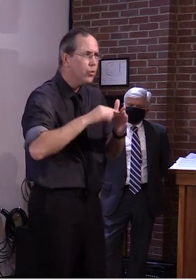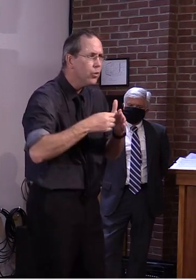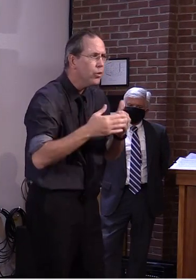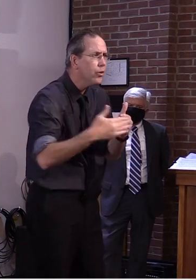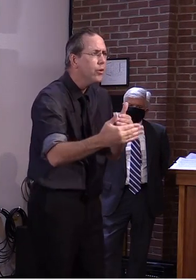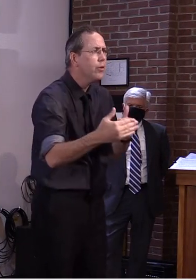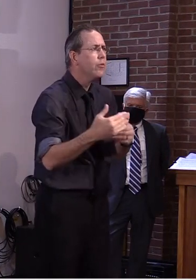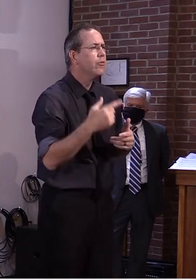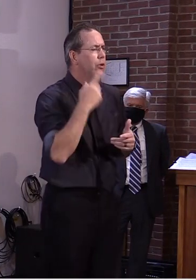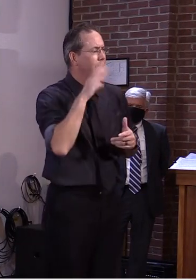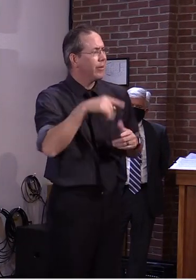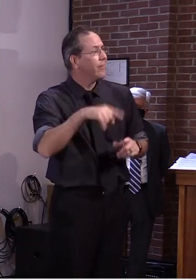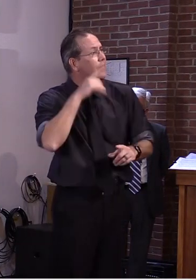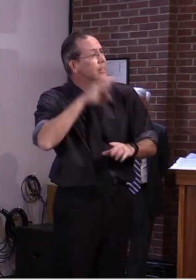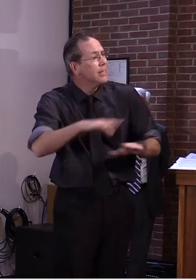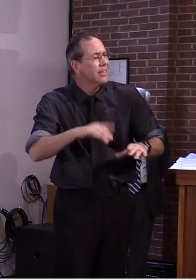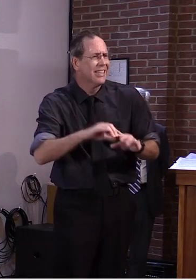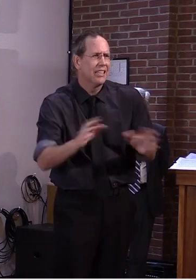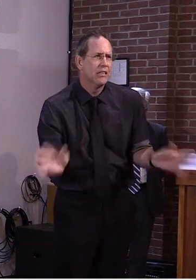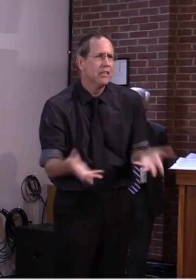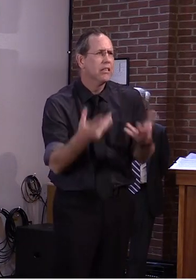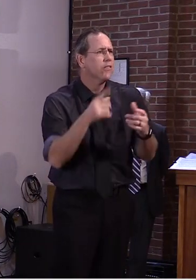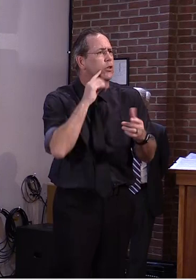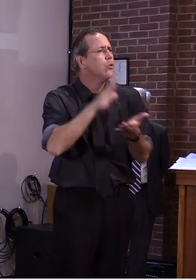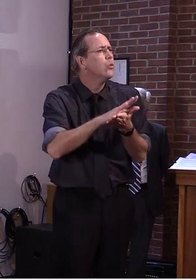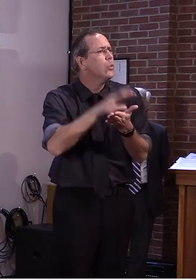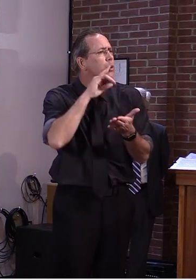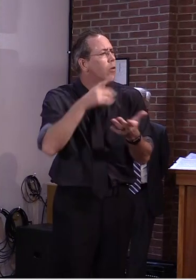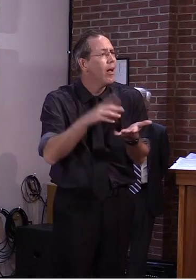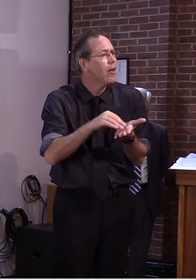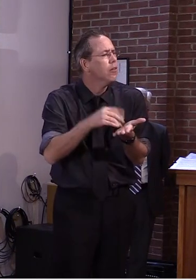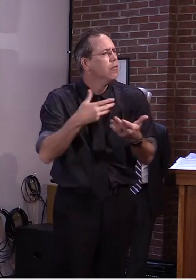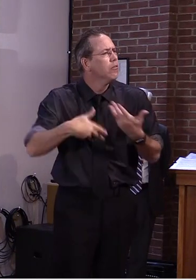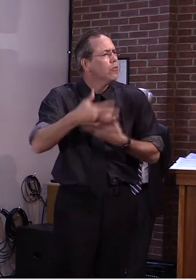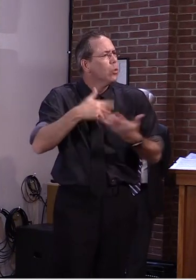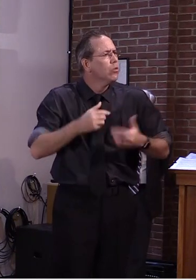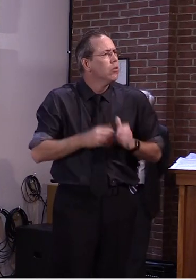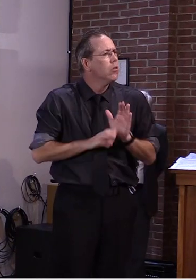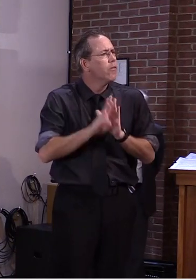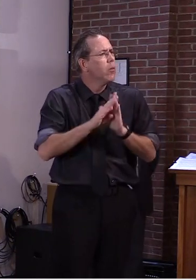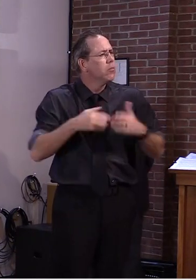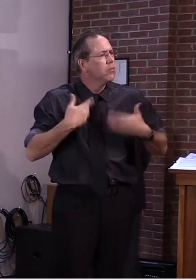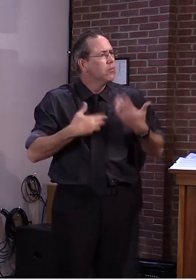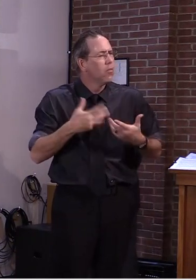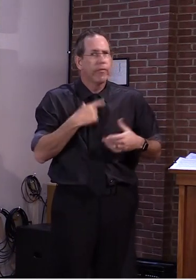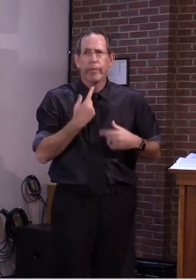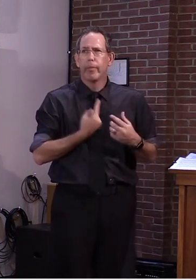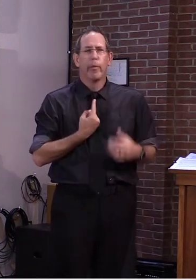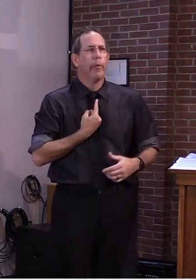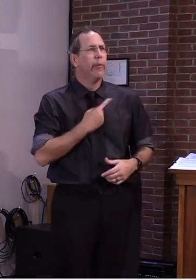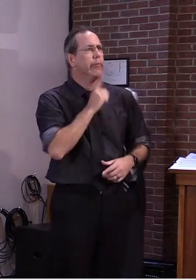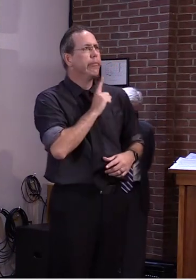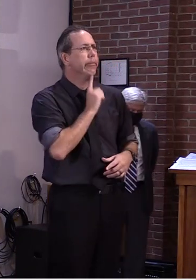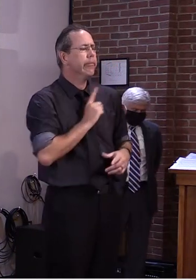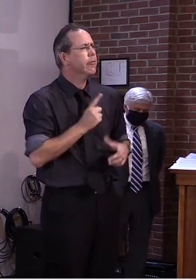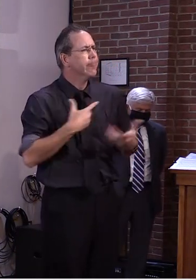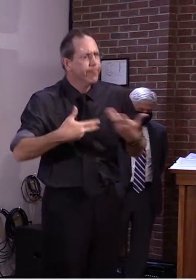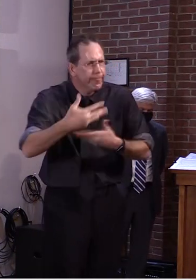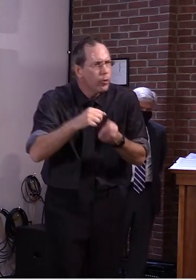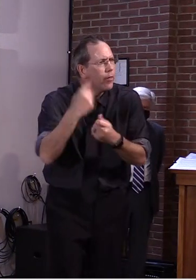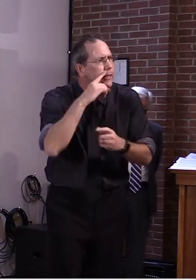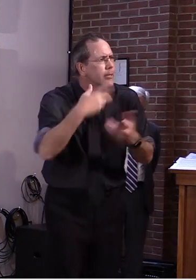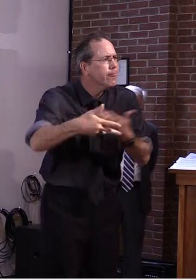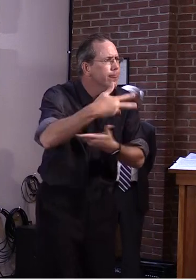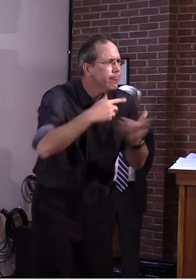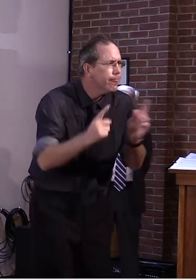conditions support it and we are able to transition to step three later this month, I expect districts will put more focus on the academic and learning needs of students